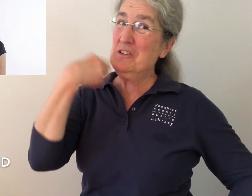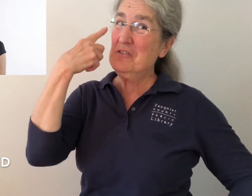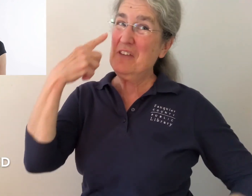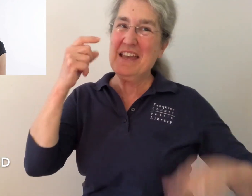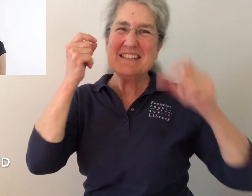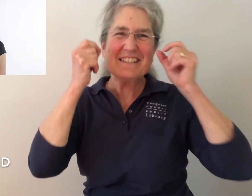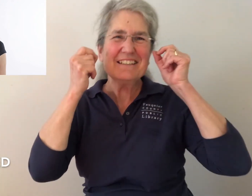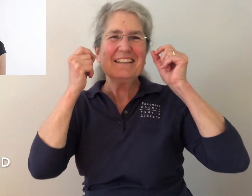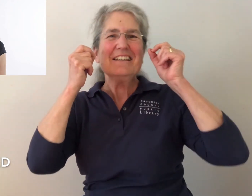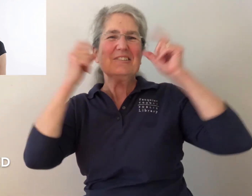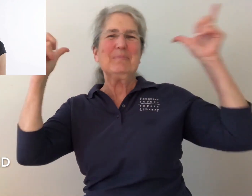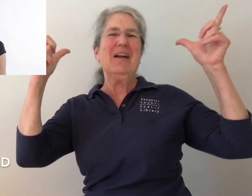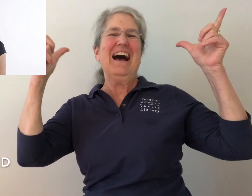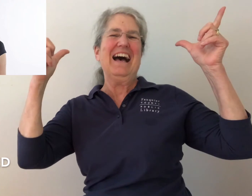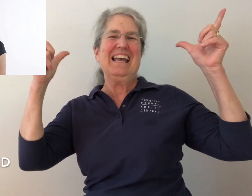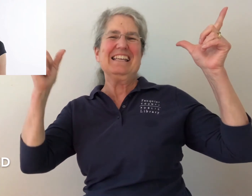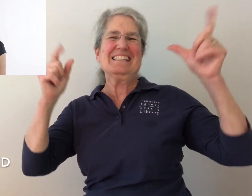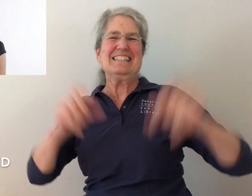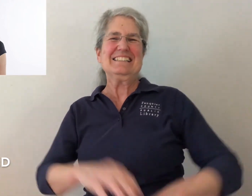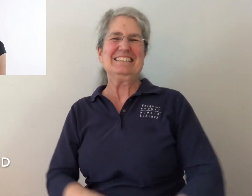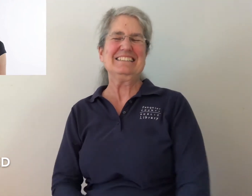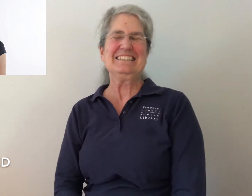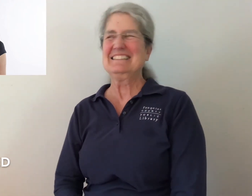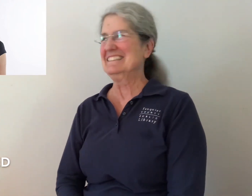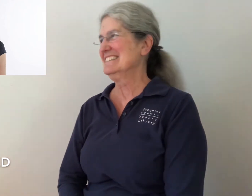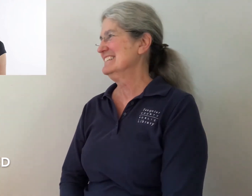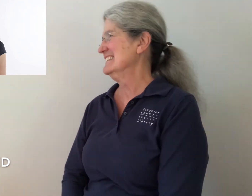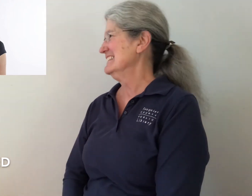your face. Surprise!